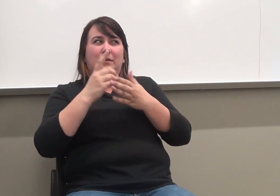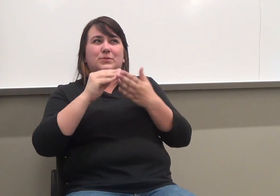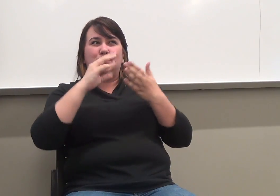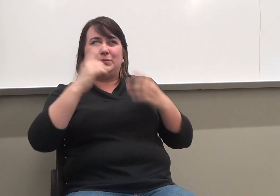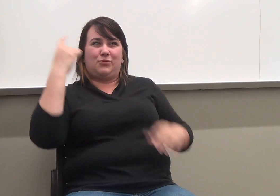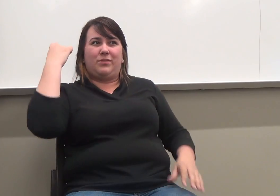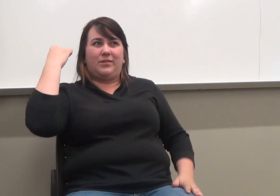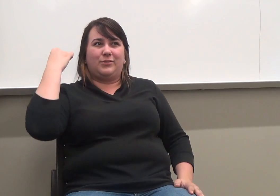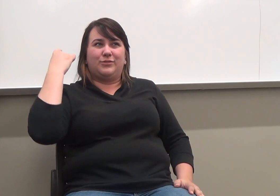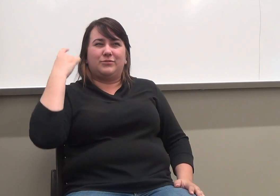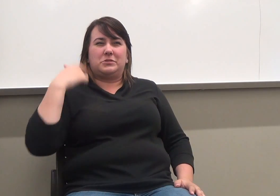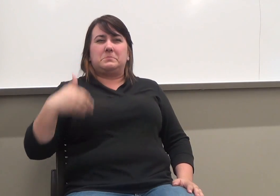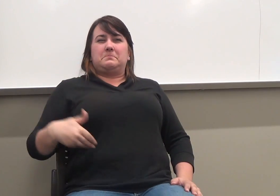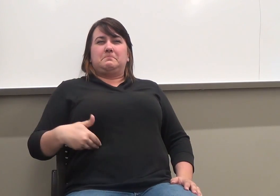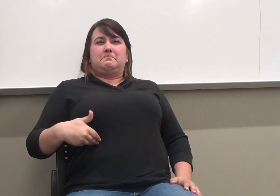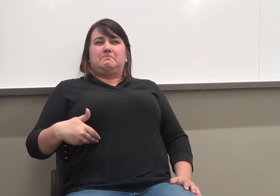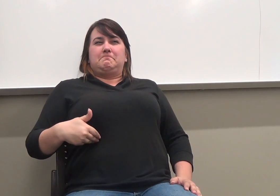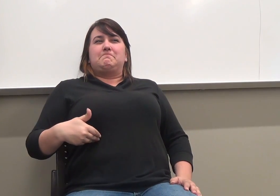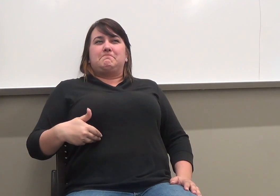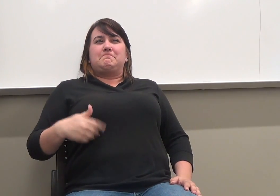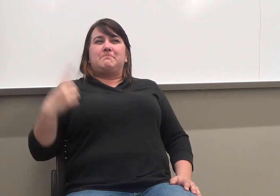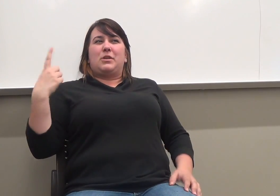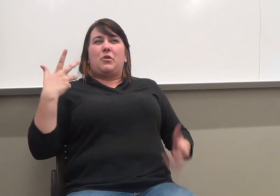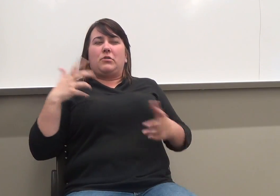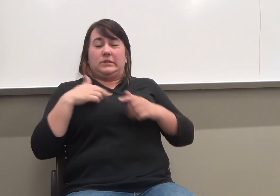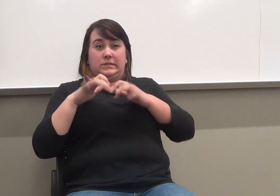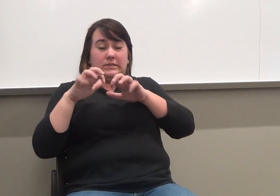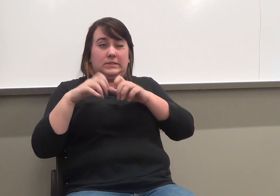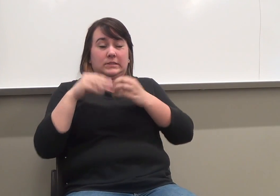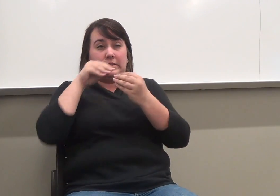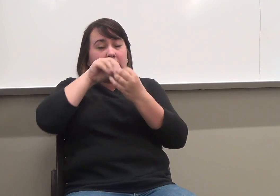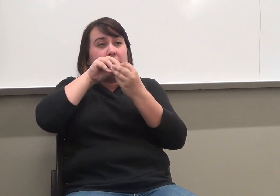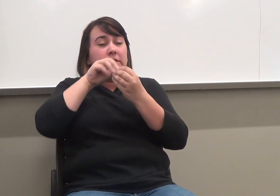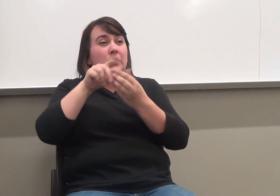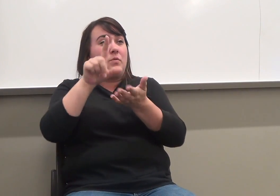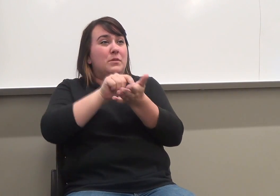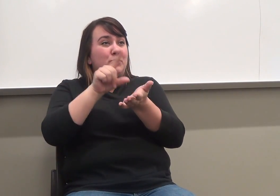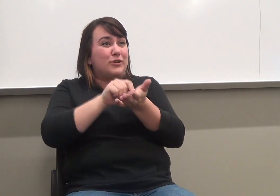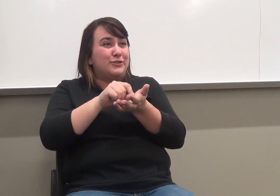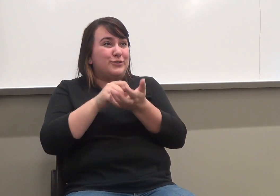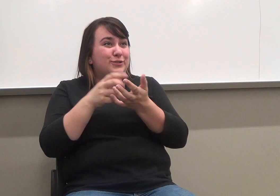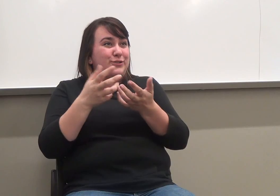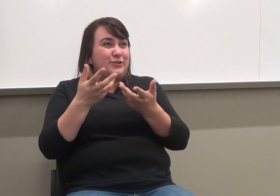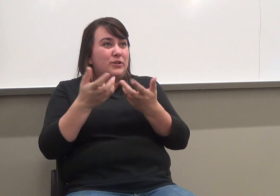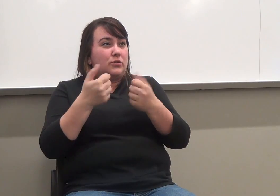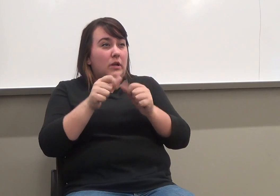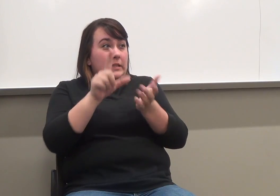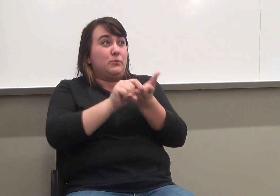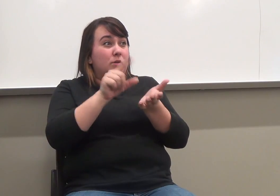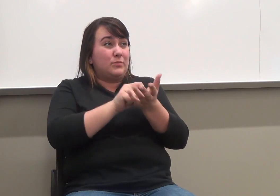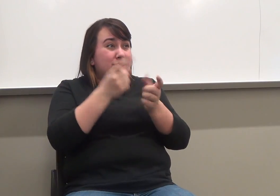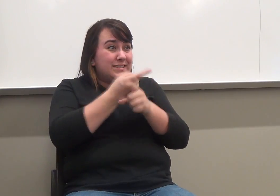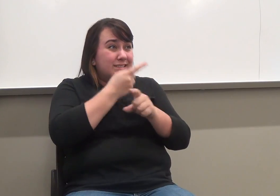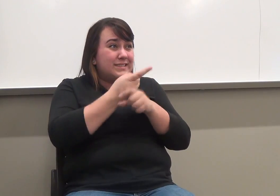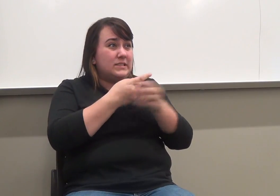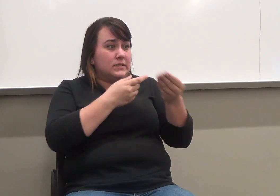least some of those people are, is wrestling with a printer down there, trying to get their paper printed out. If you don't